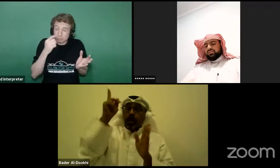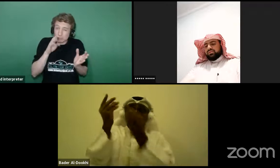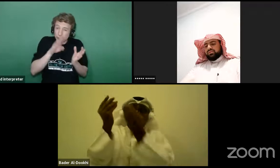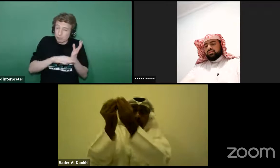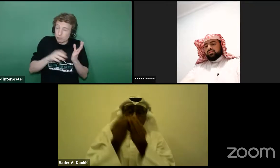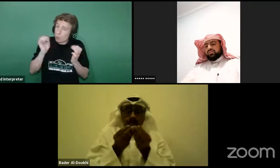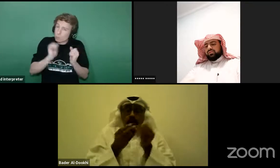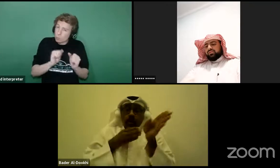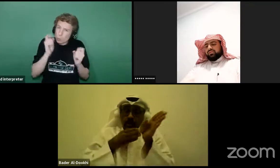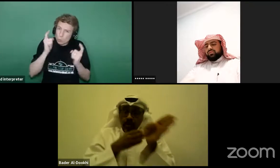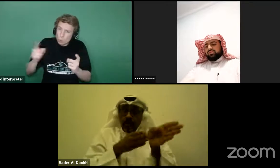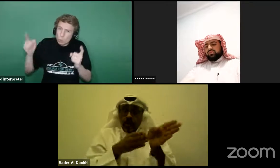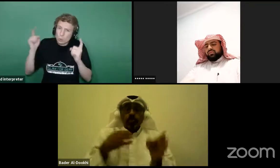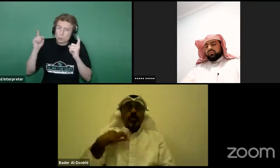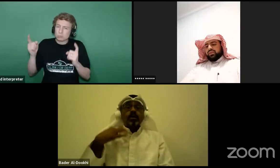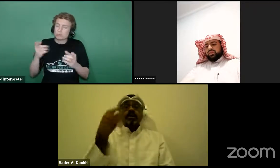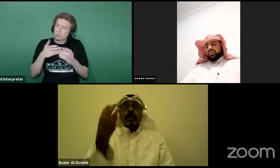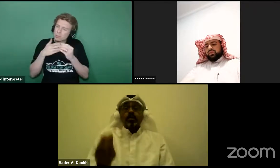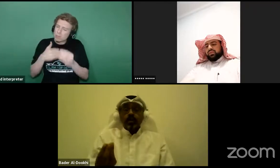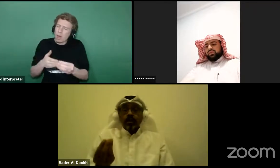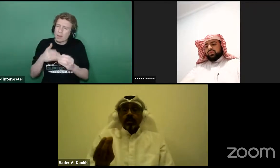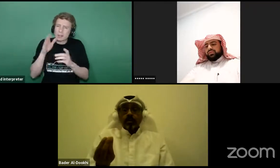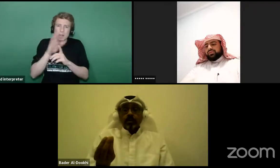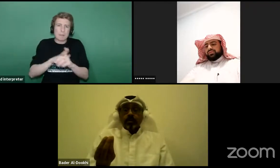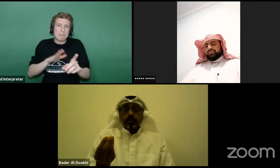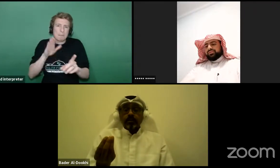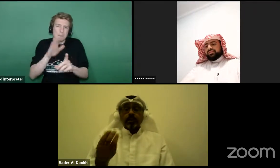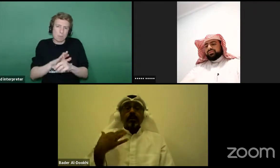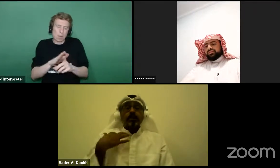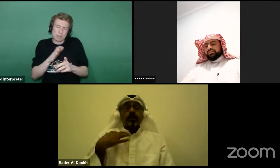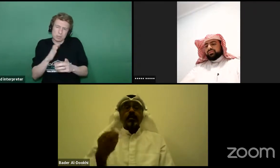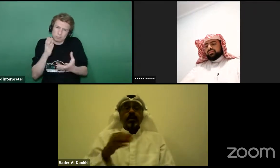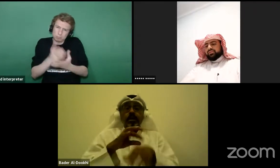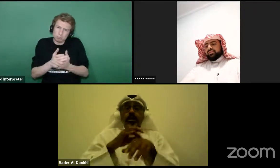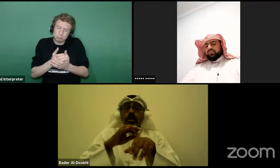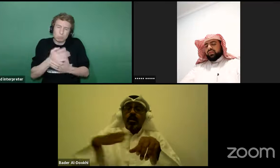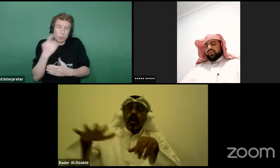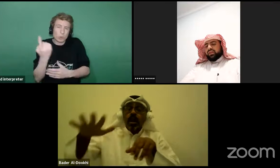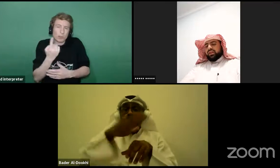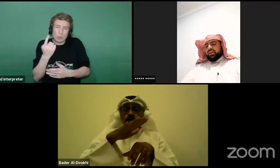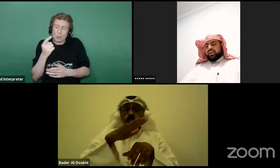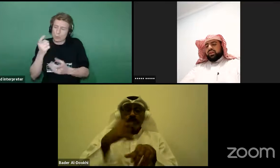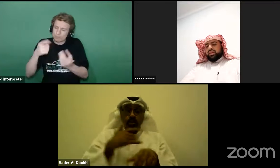guidance and a mercy for a people who believe.